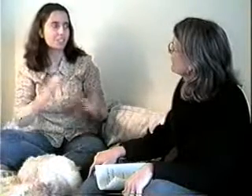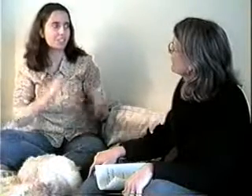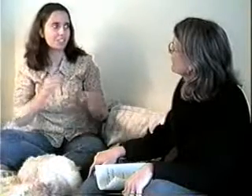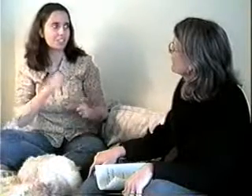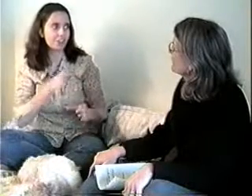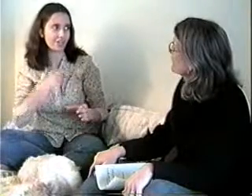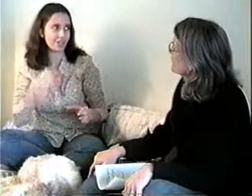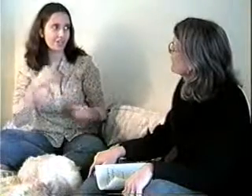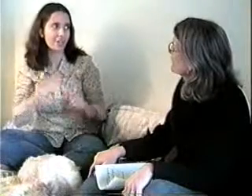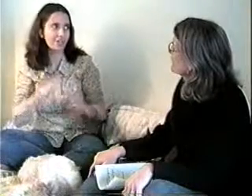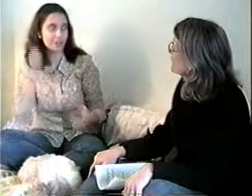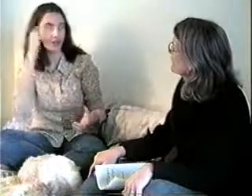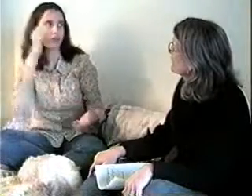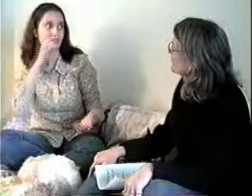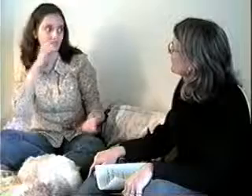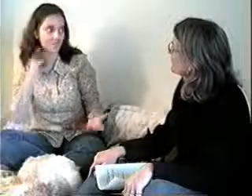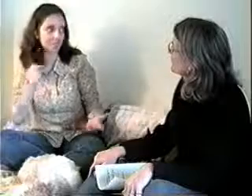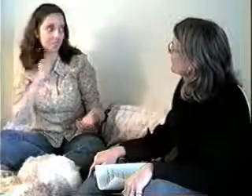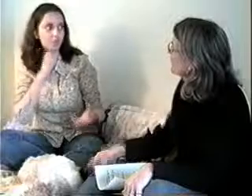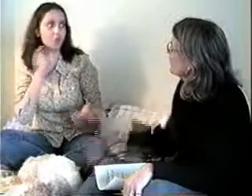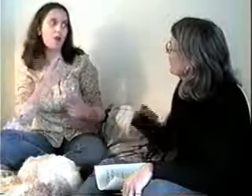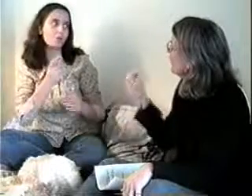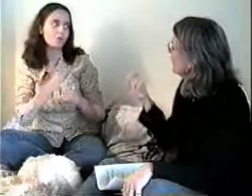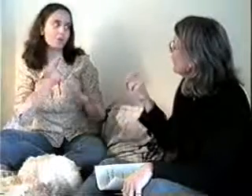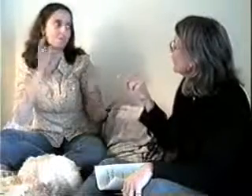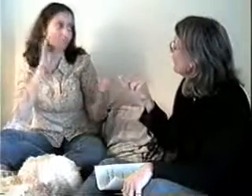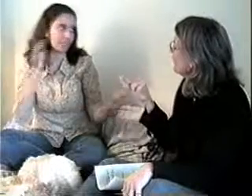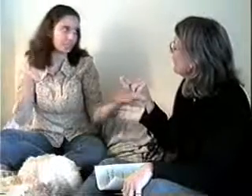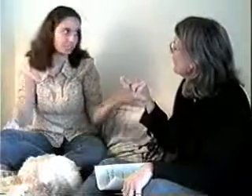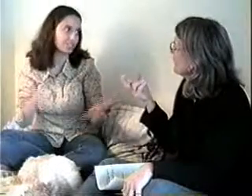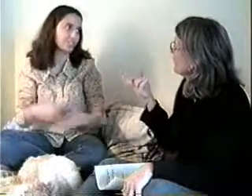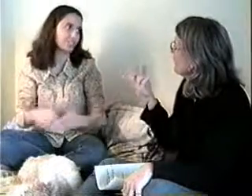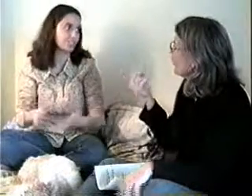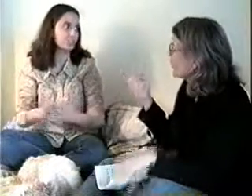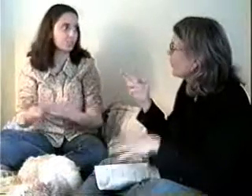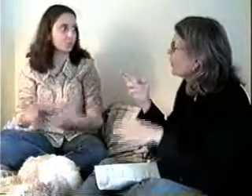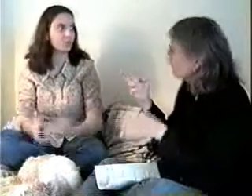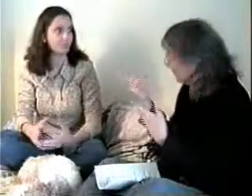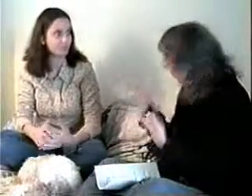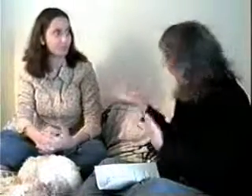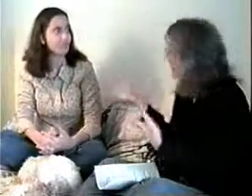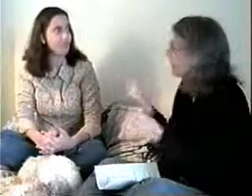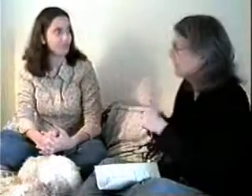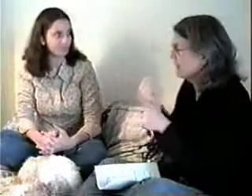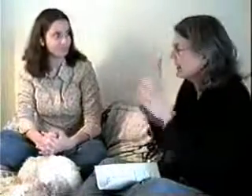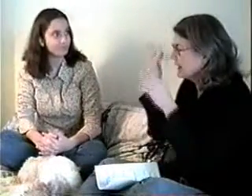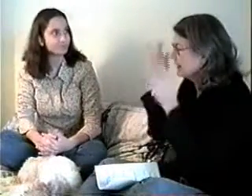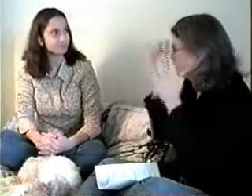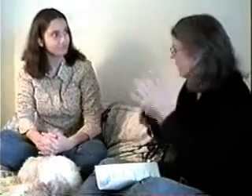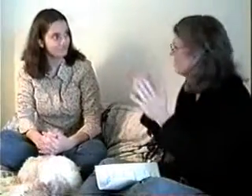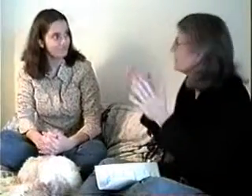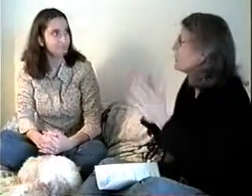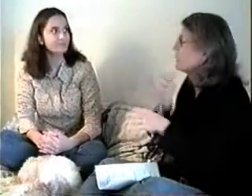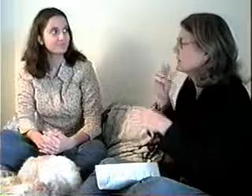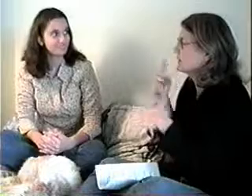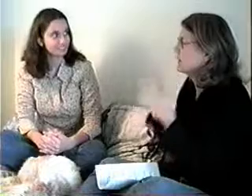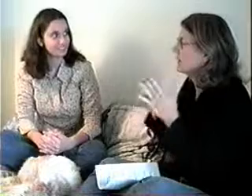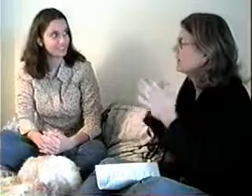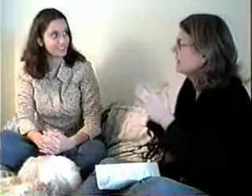people could sit in your house, dumb, because you always got attention to school. Right. I think getting attention was a part of